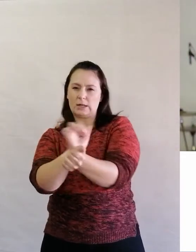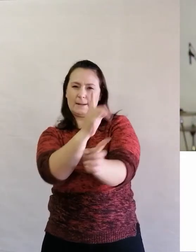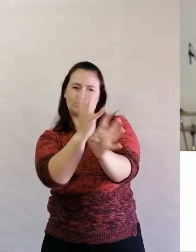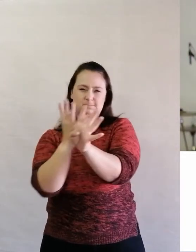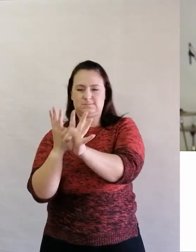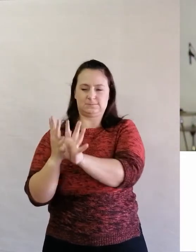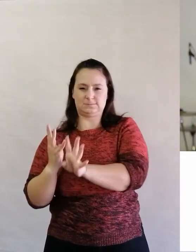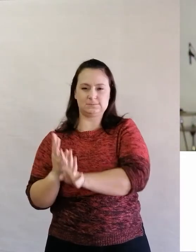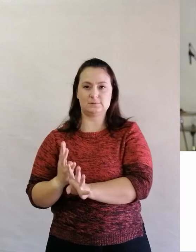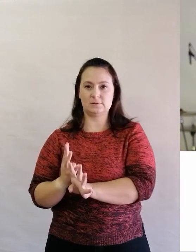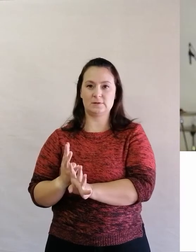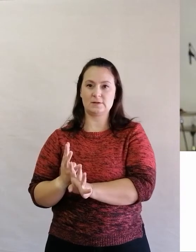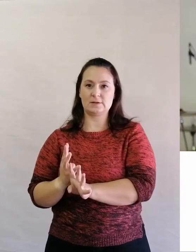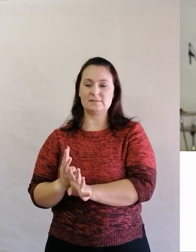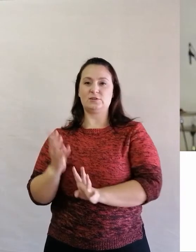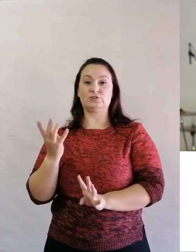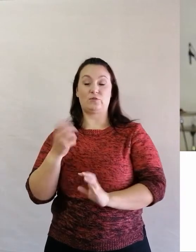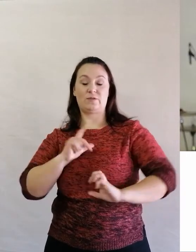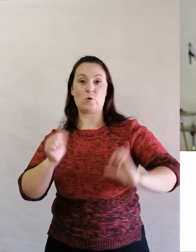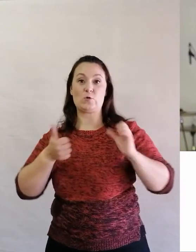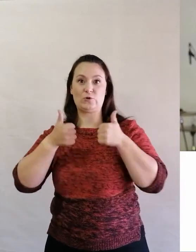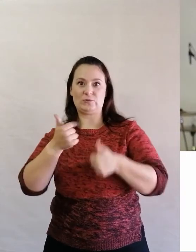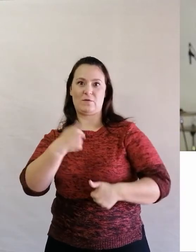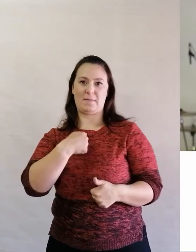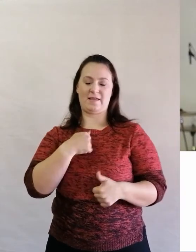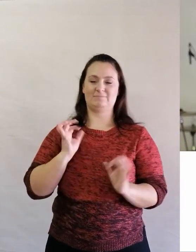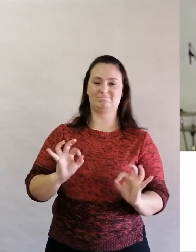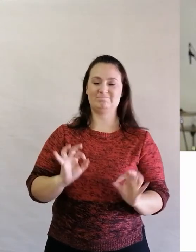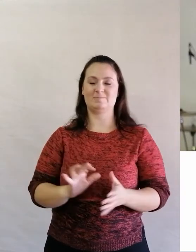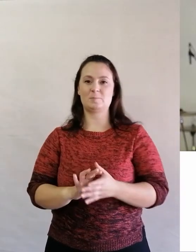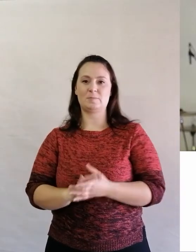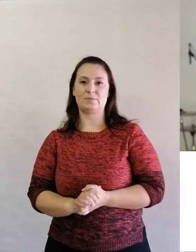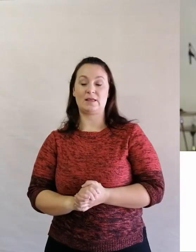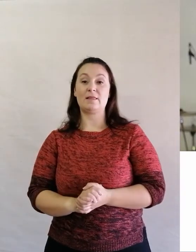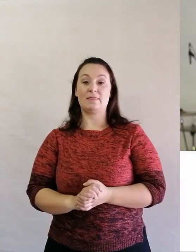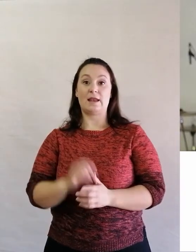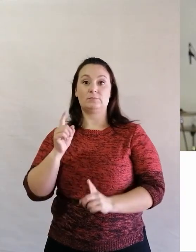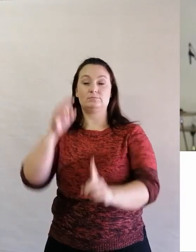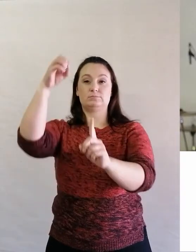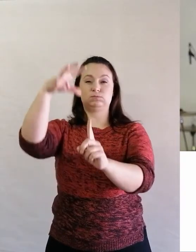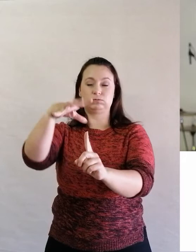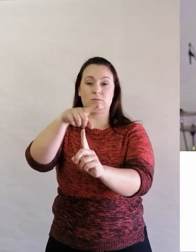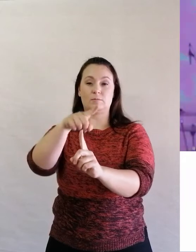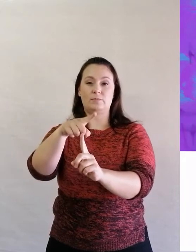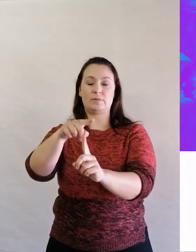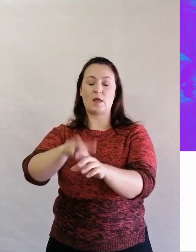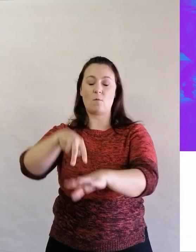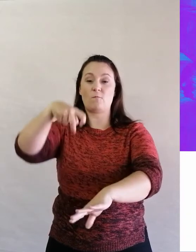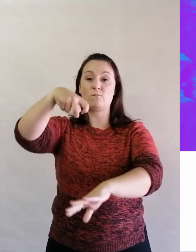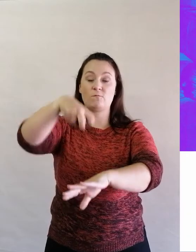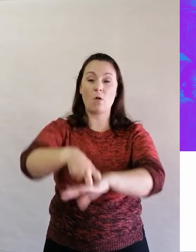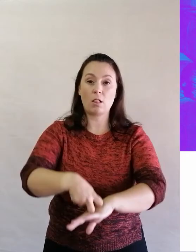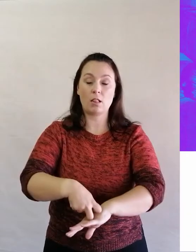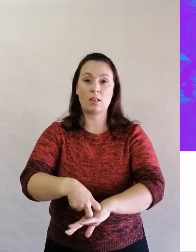how that's going to translate into brownie points for him in heaven. And God meets him. And falling to the ground, he heard a voice saying to